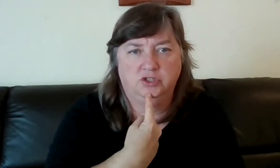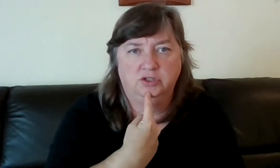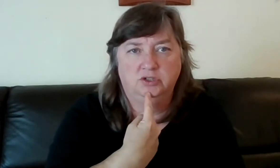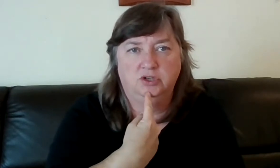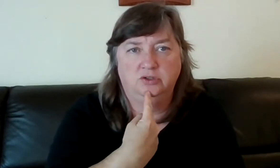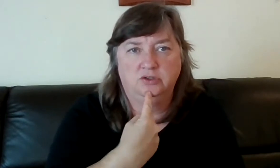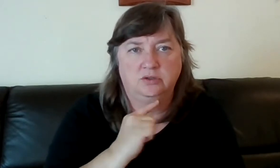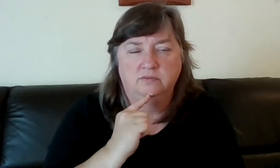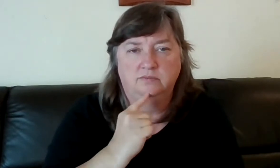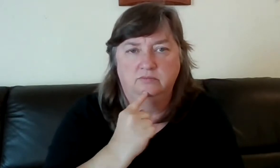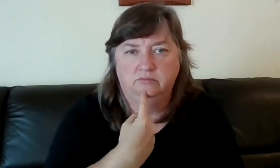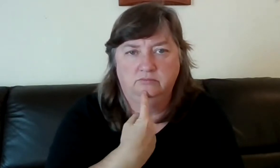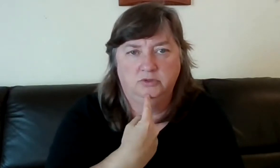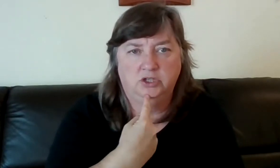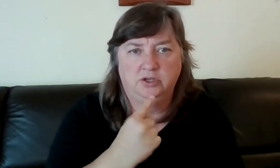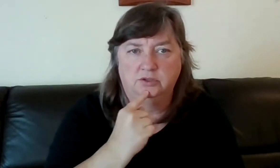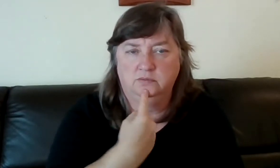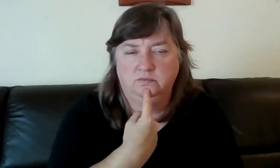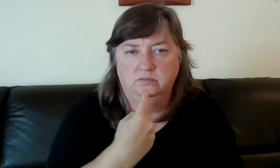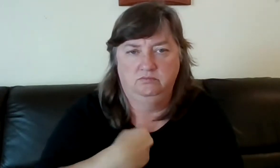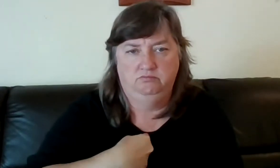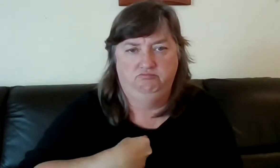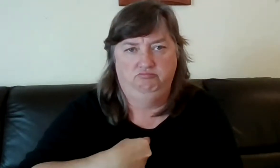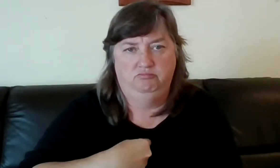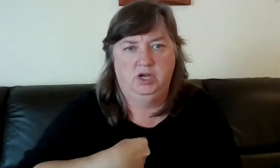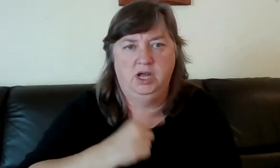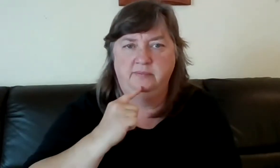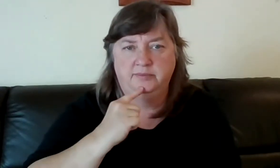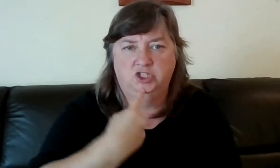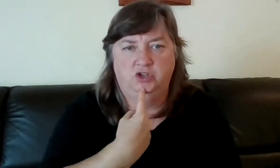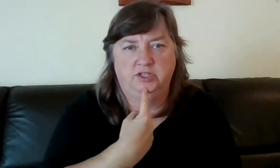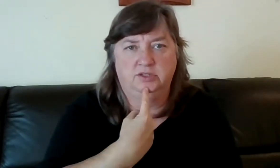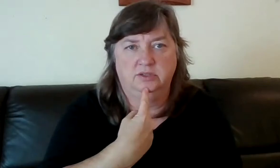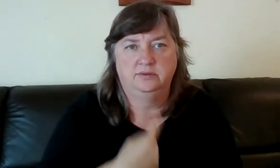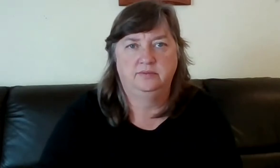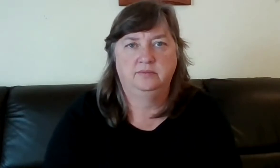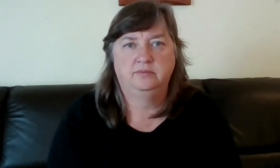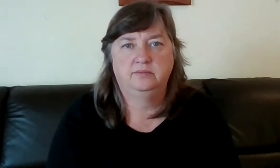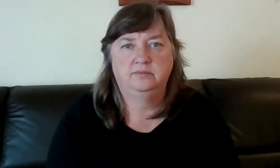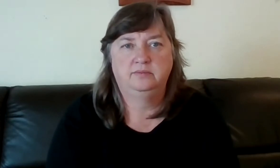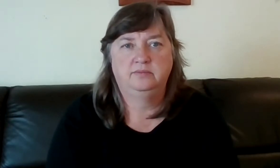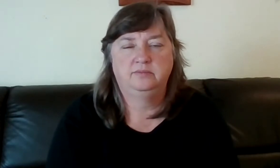serious turns. Serious. I'm serious.